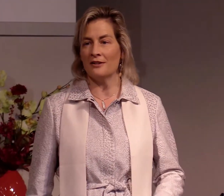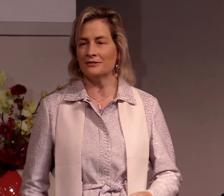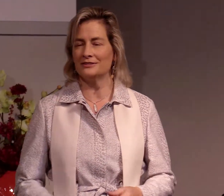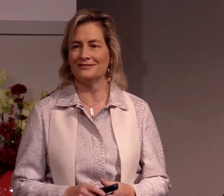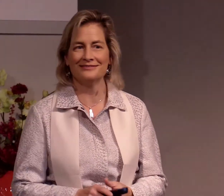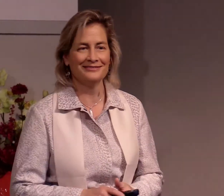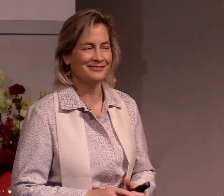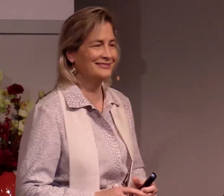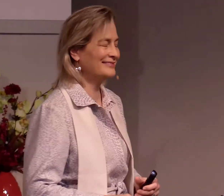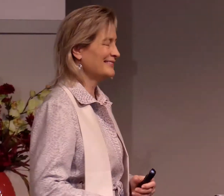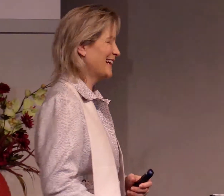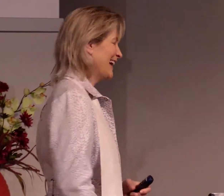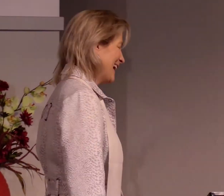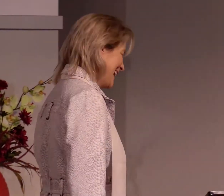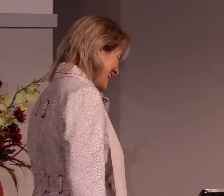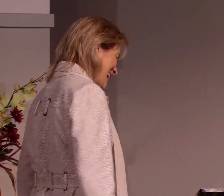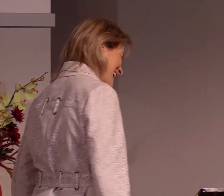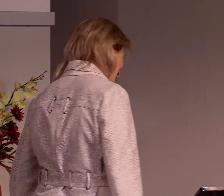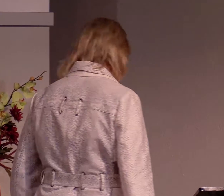well enough.